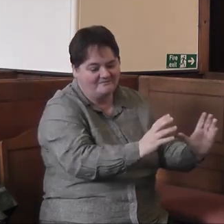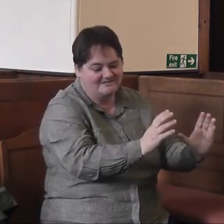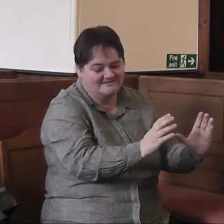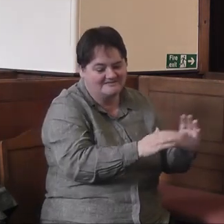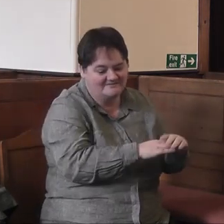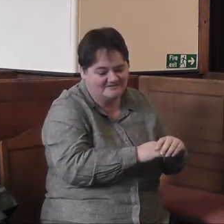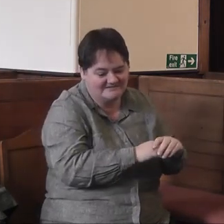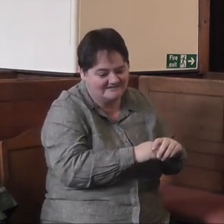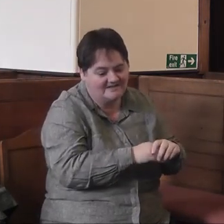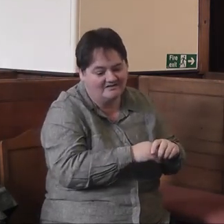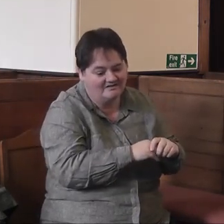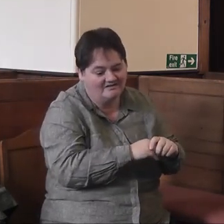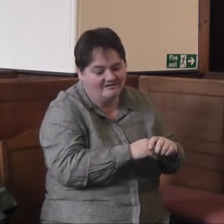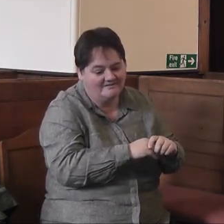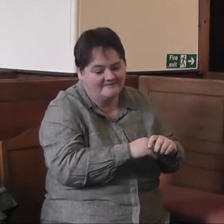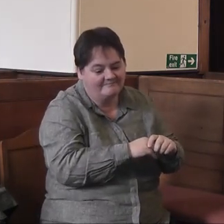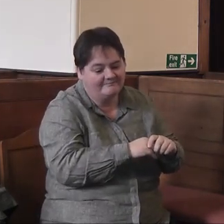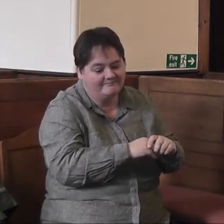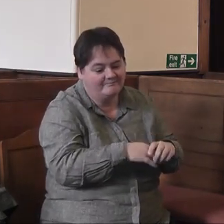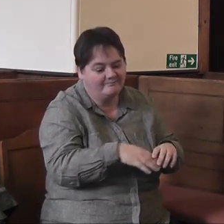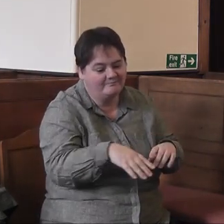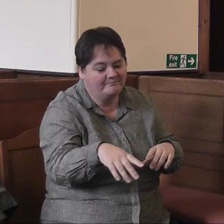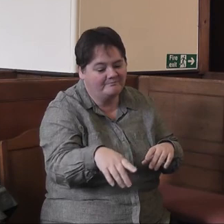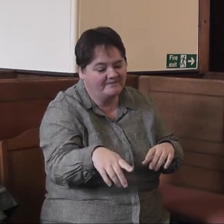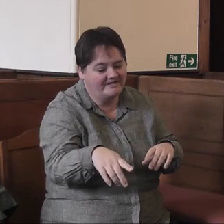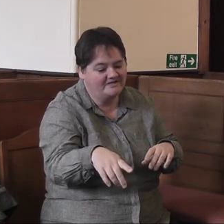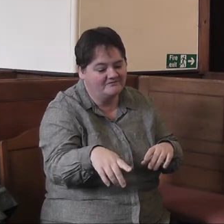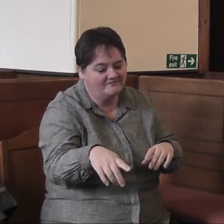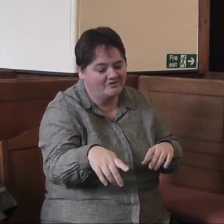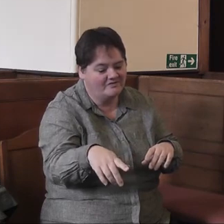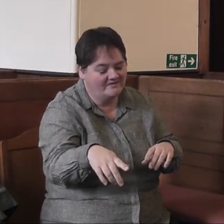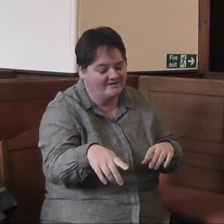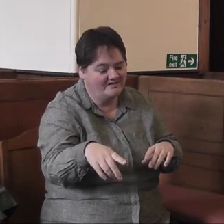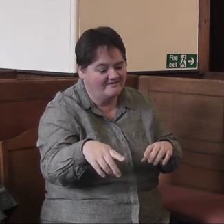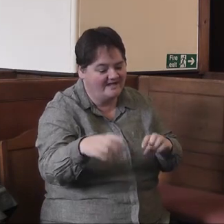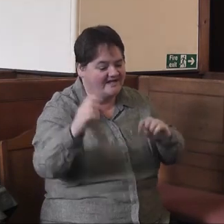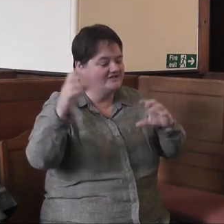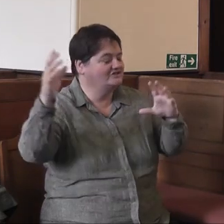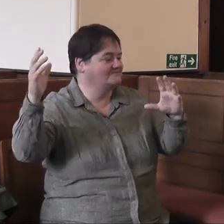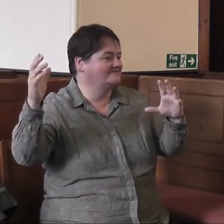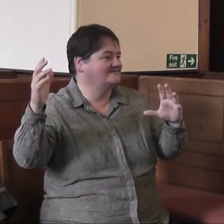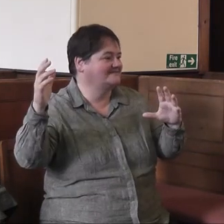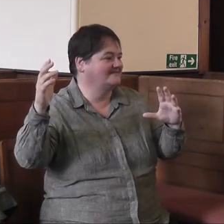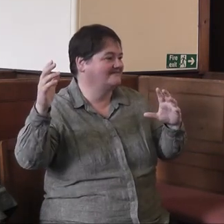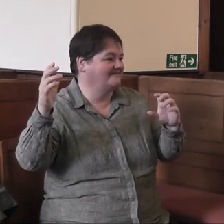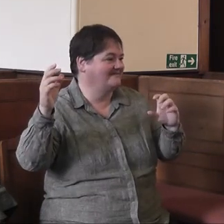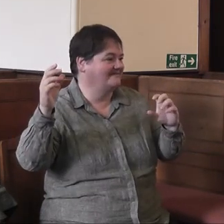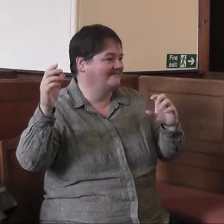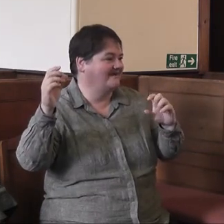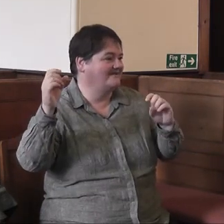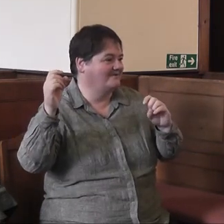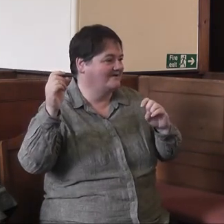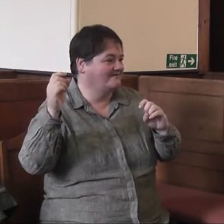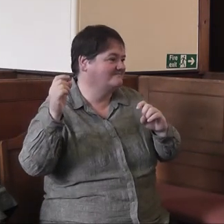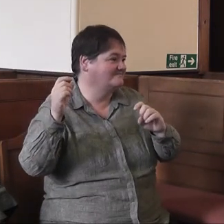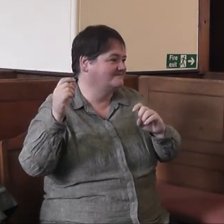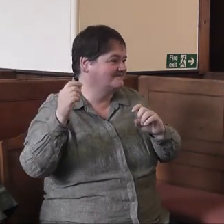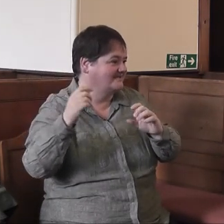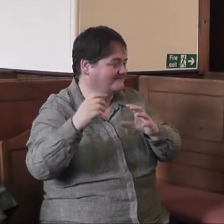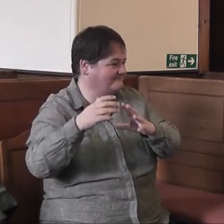this nativity scene. But then you've got the angels, and